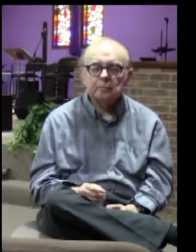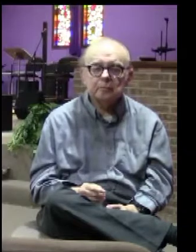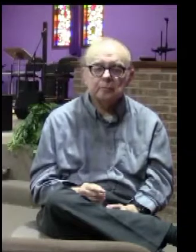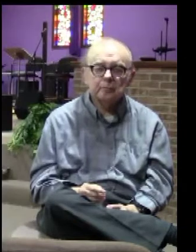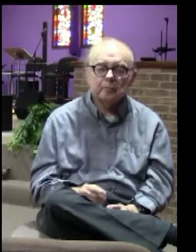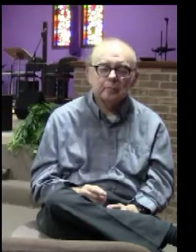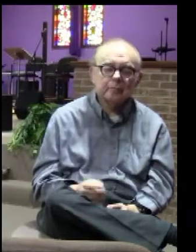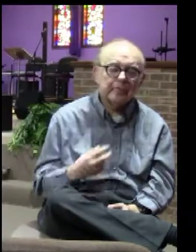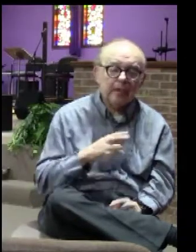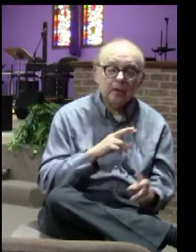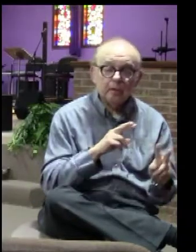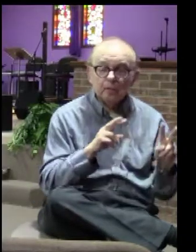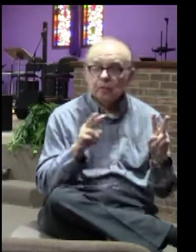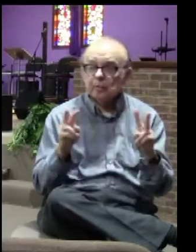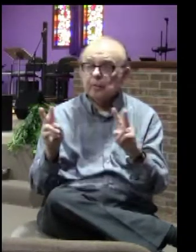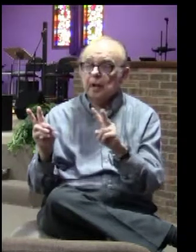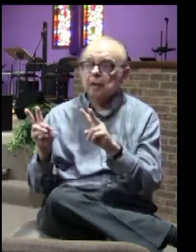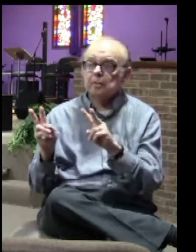And you look around,